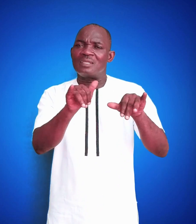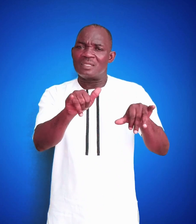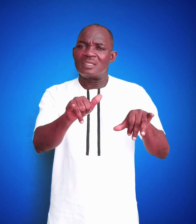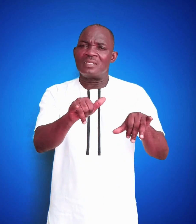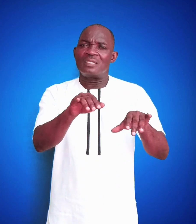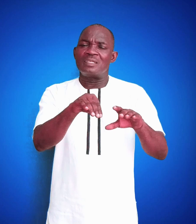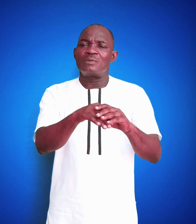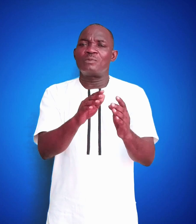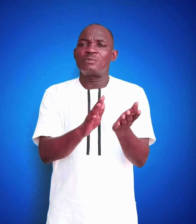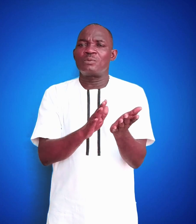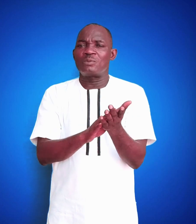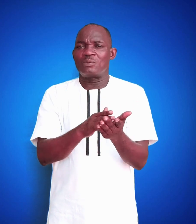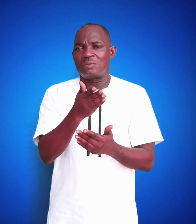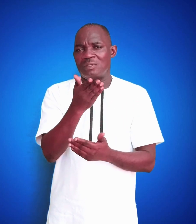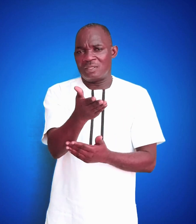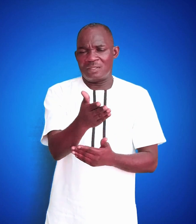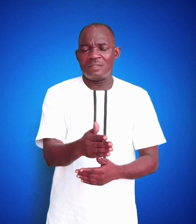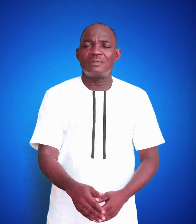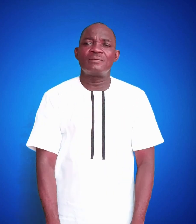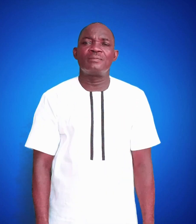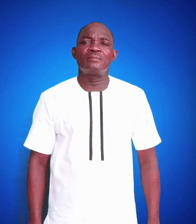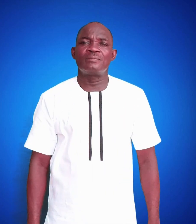in school.